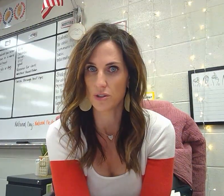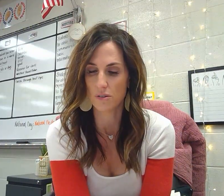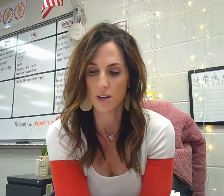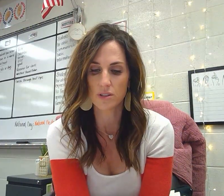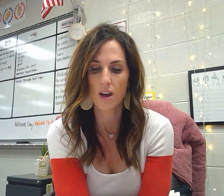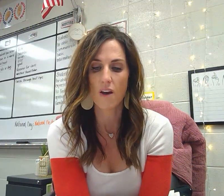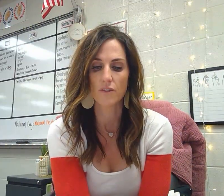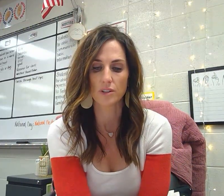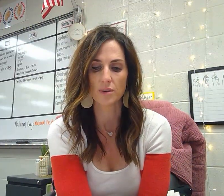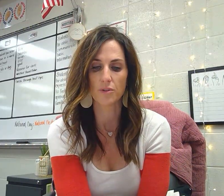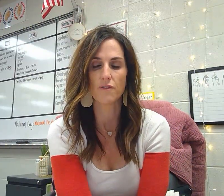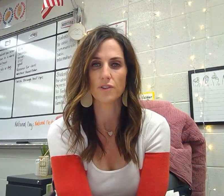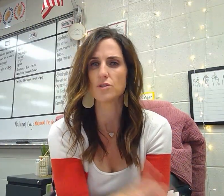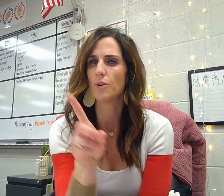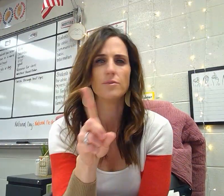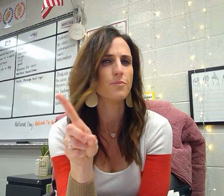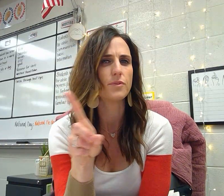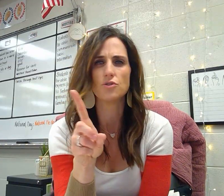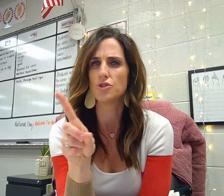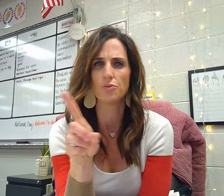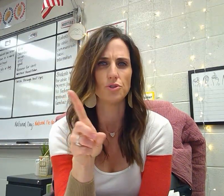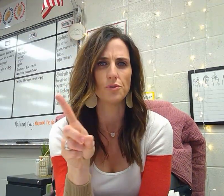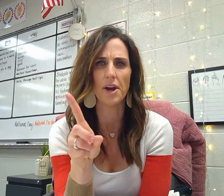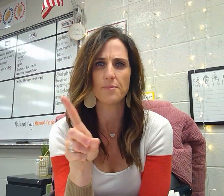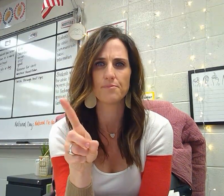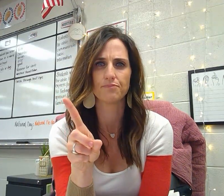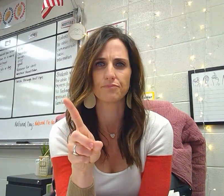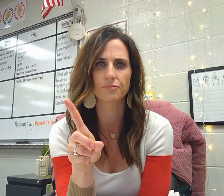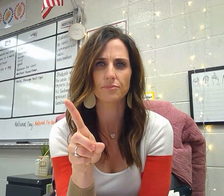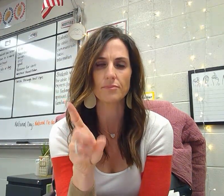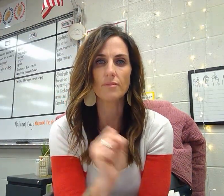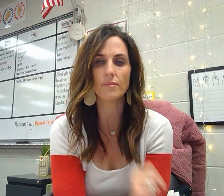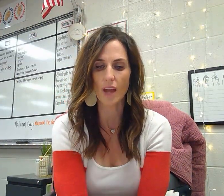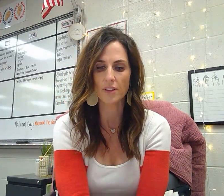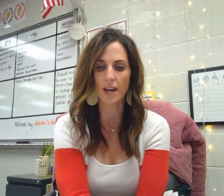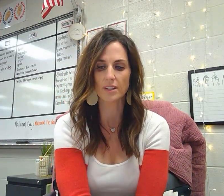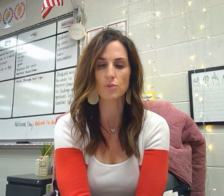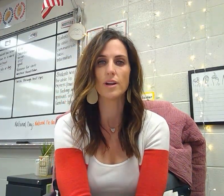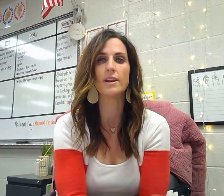do those. For example, the first one, don't do that. The next